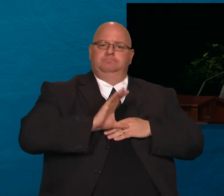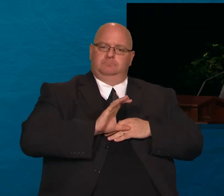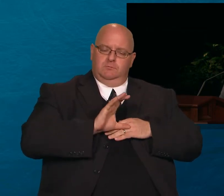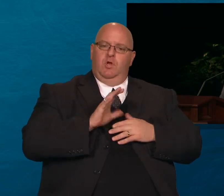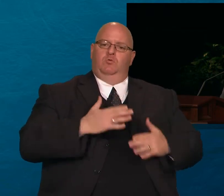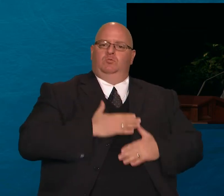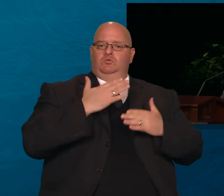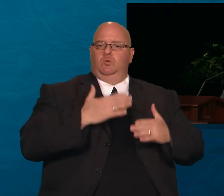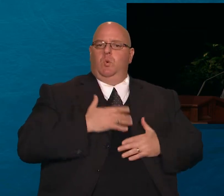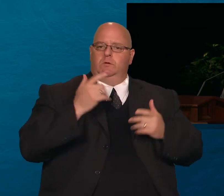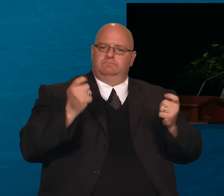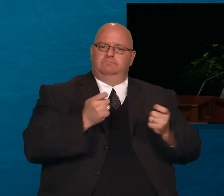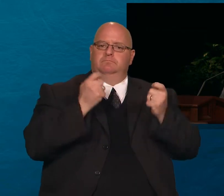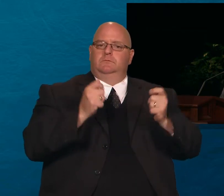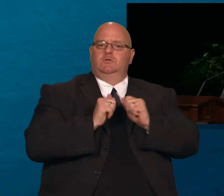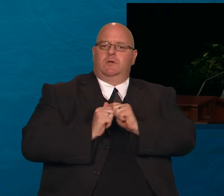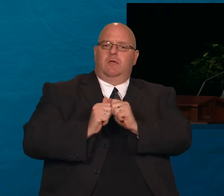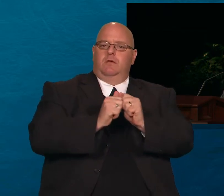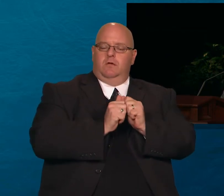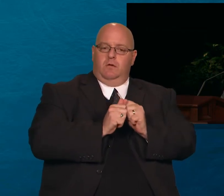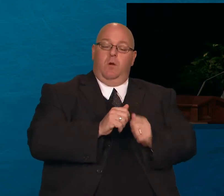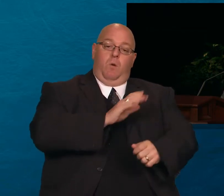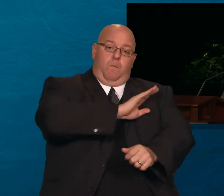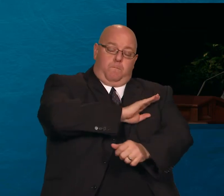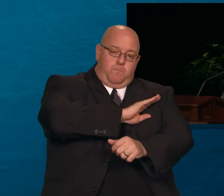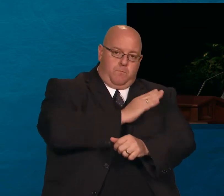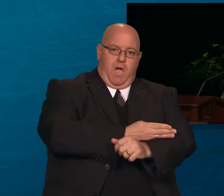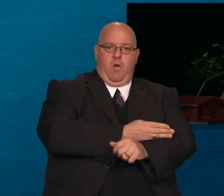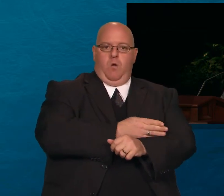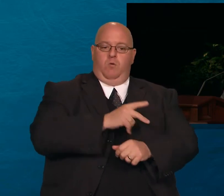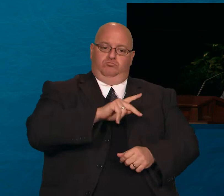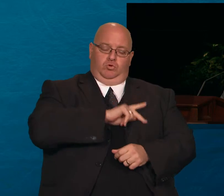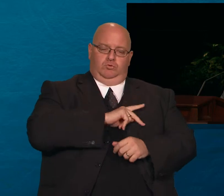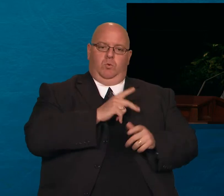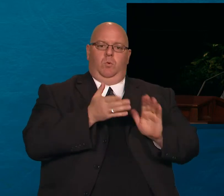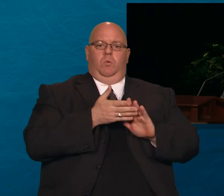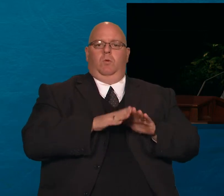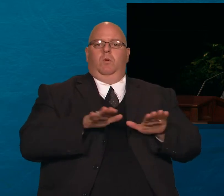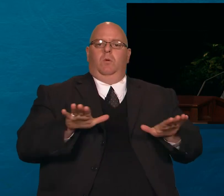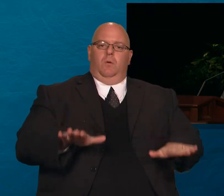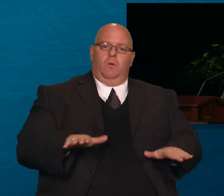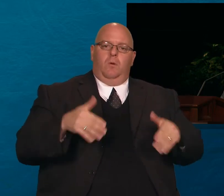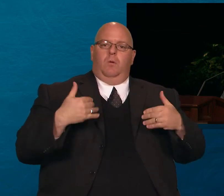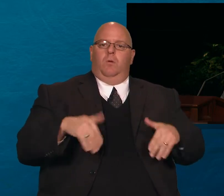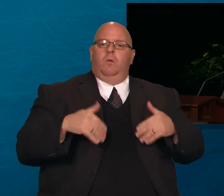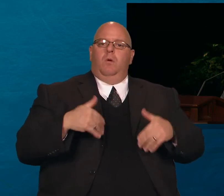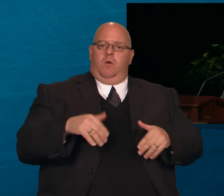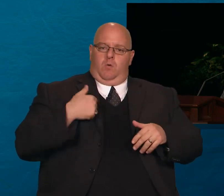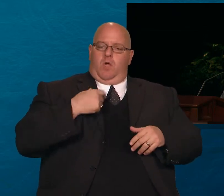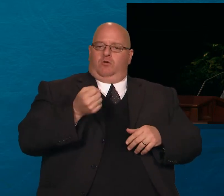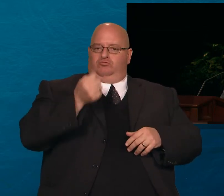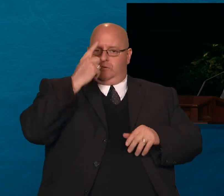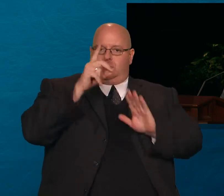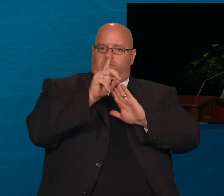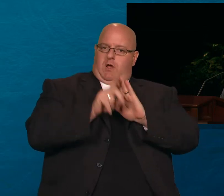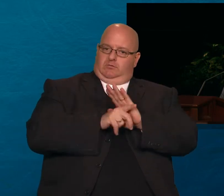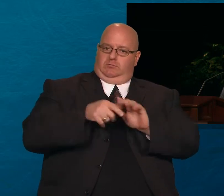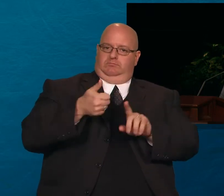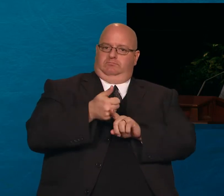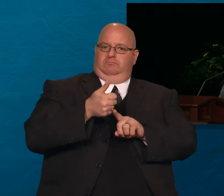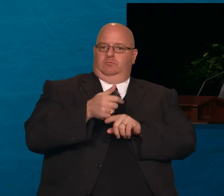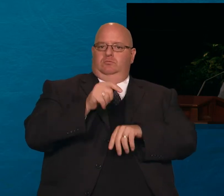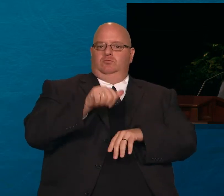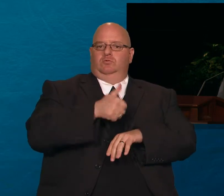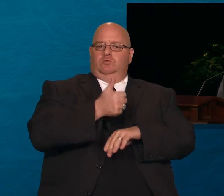edified and rejoice together. Great power and personal peace come as we understand the doctrines of the restored